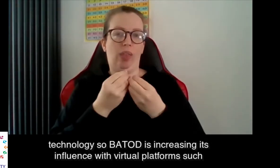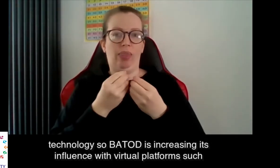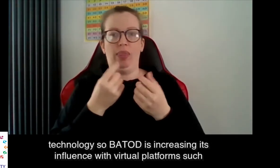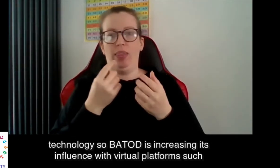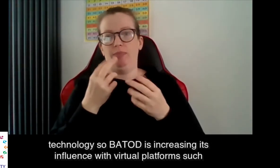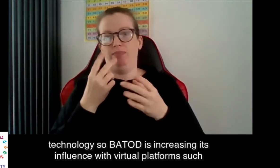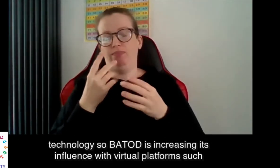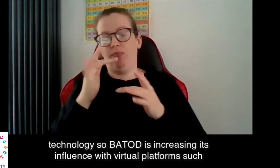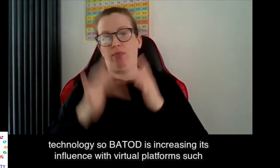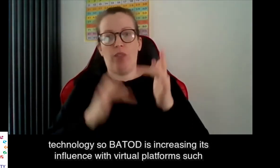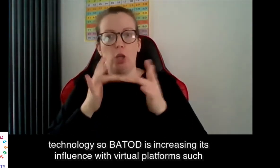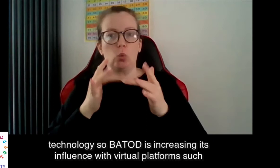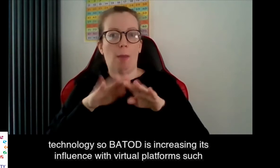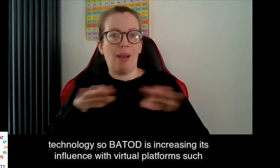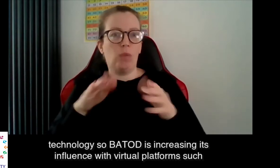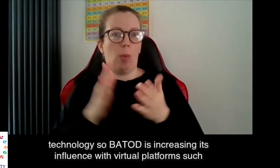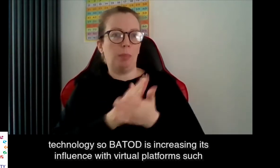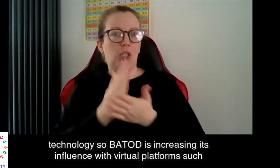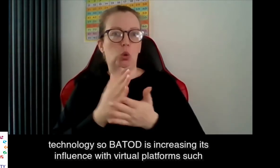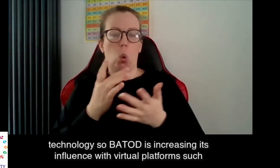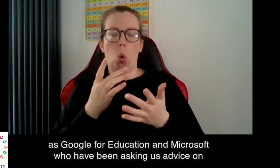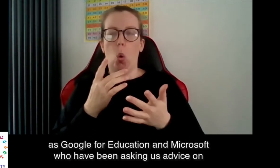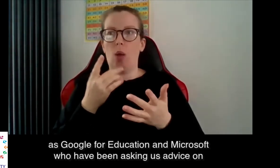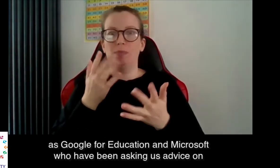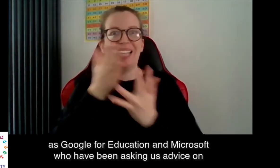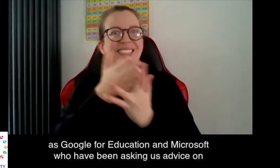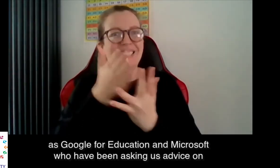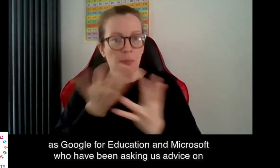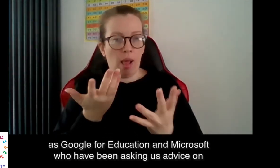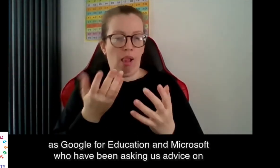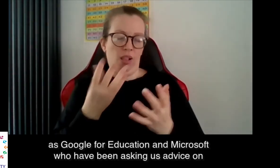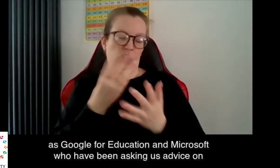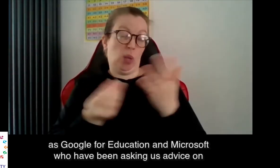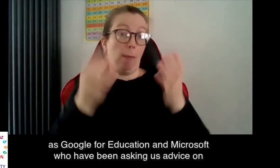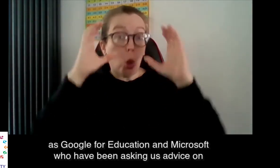influence with virtual platforms such as Google for Education and